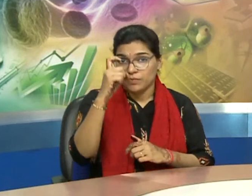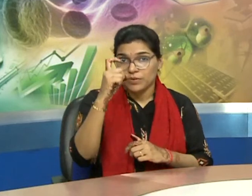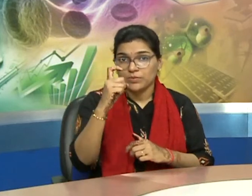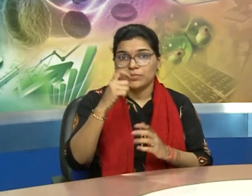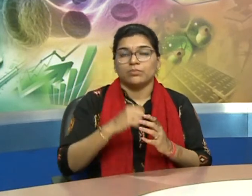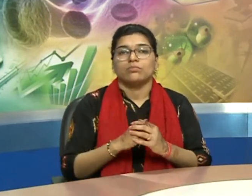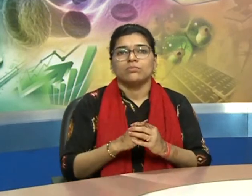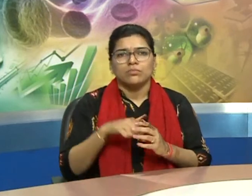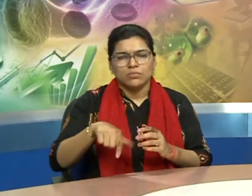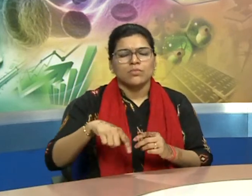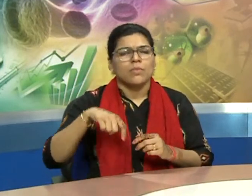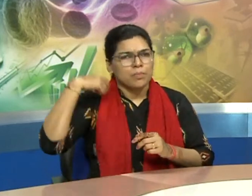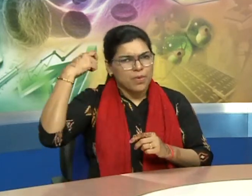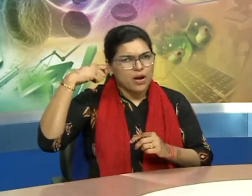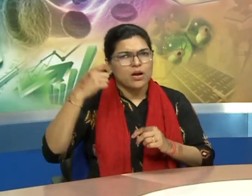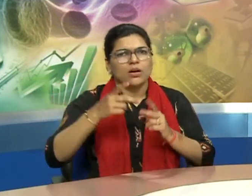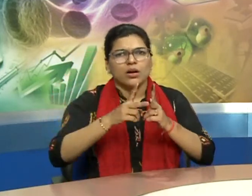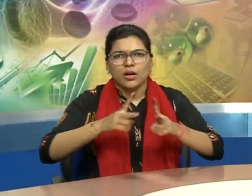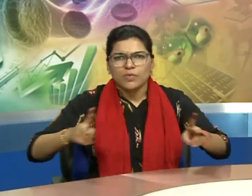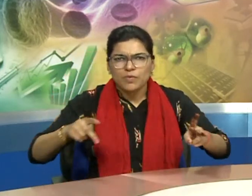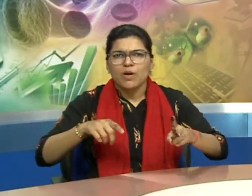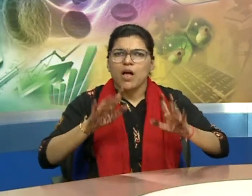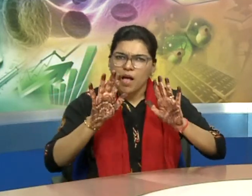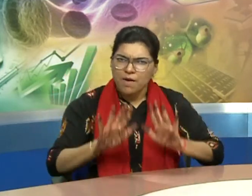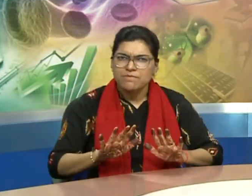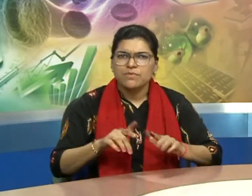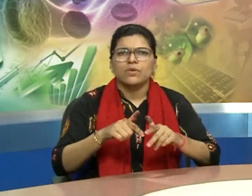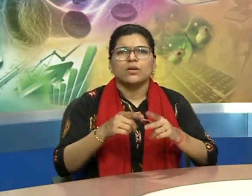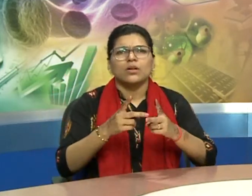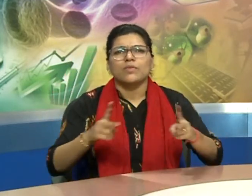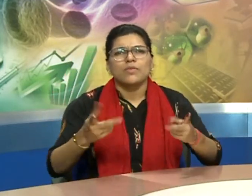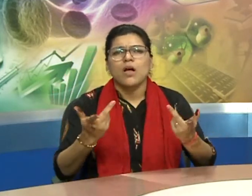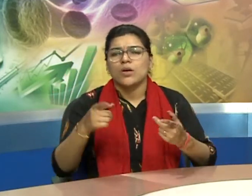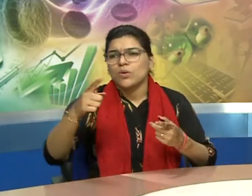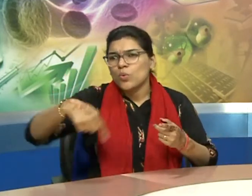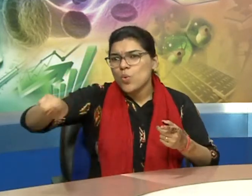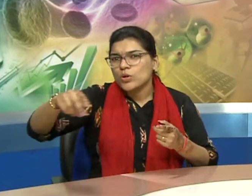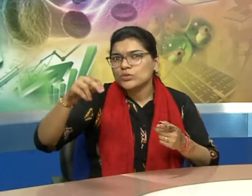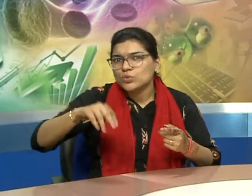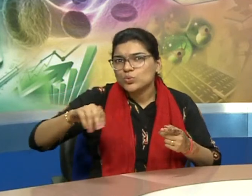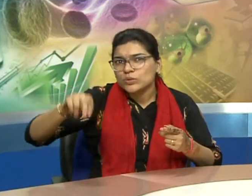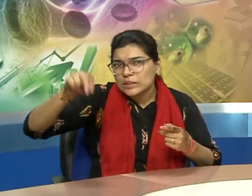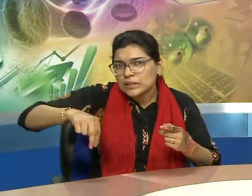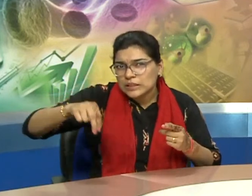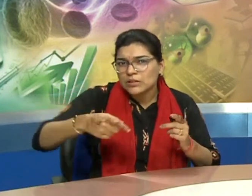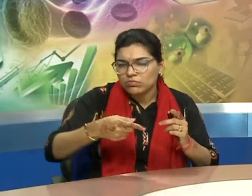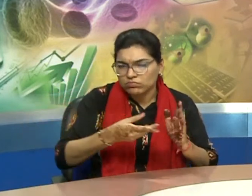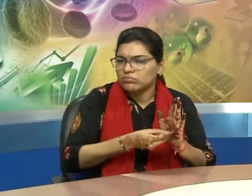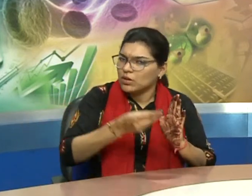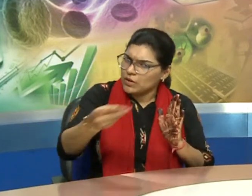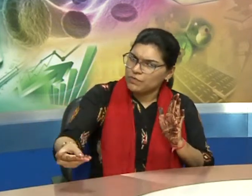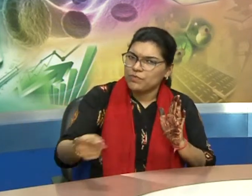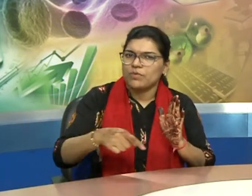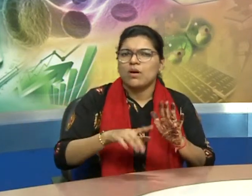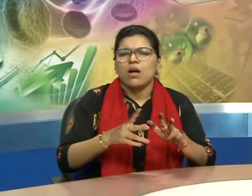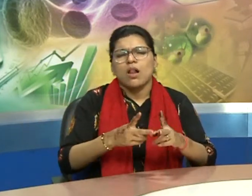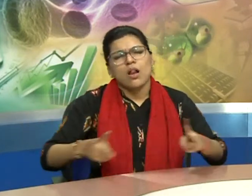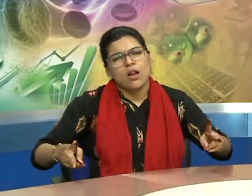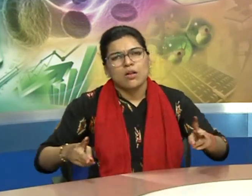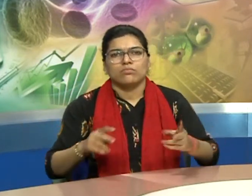And the seventh services provided by the library is to procure adequate